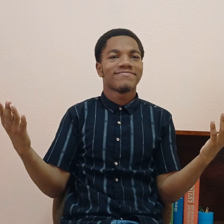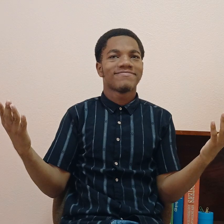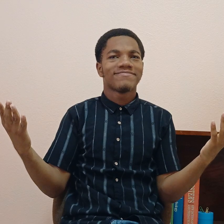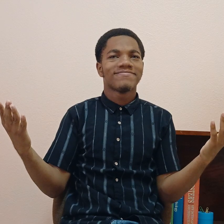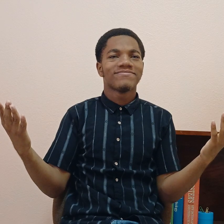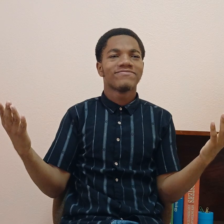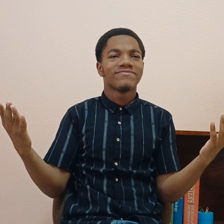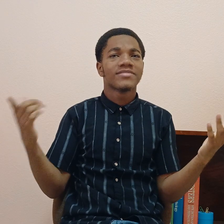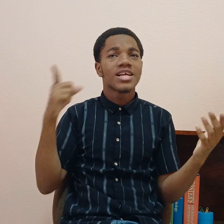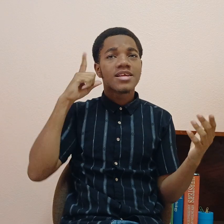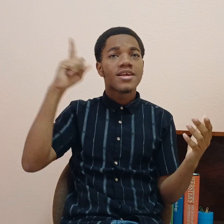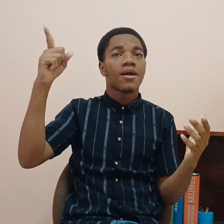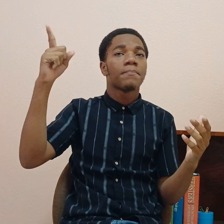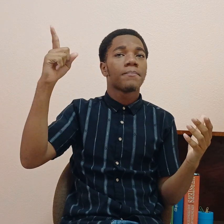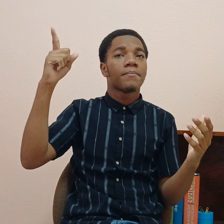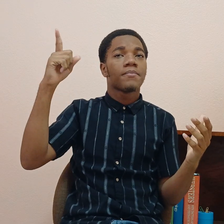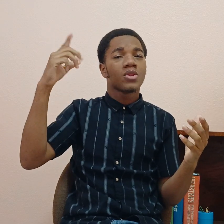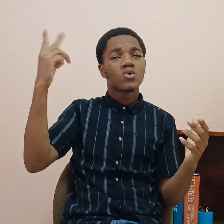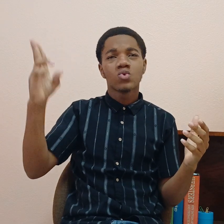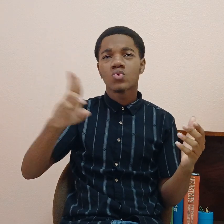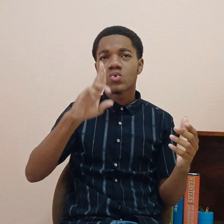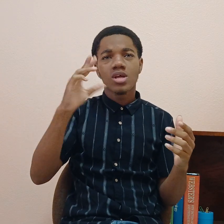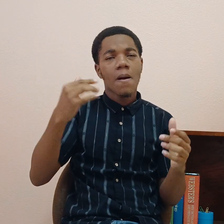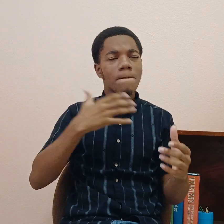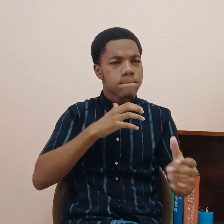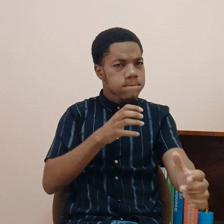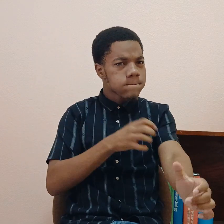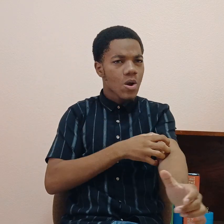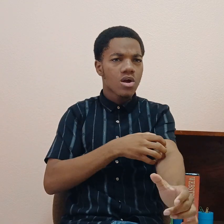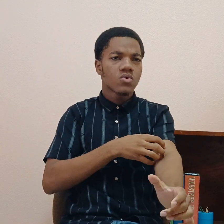You have used your power to create the world.